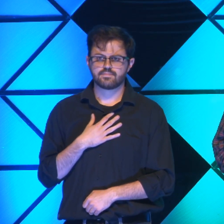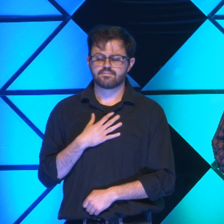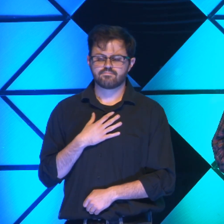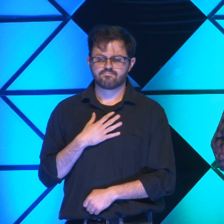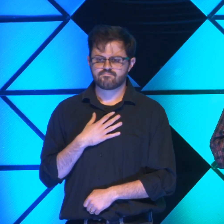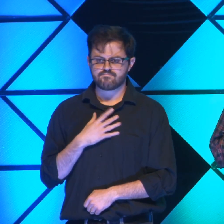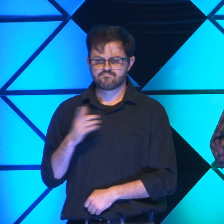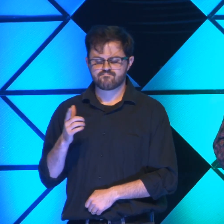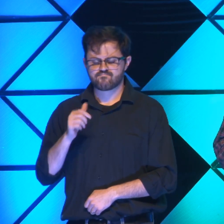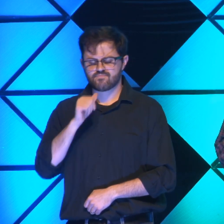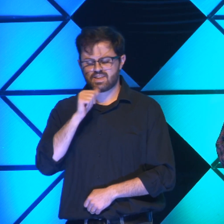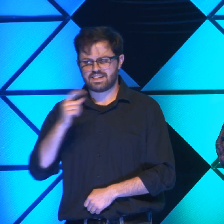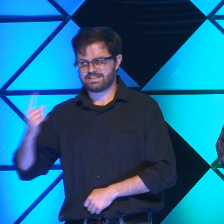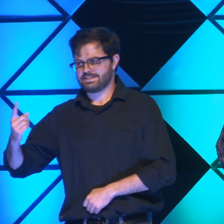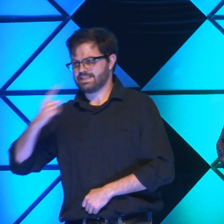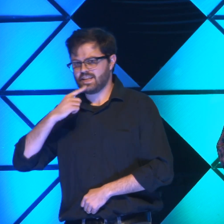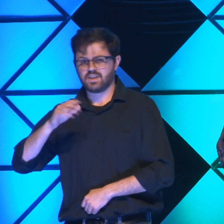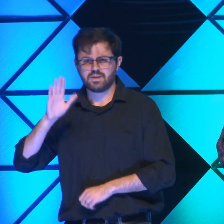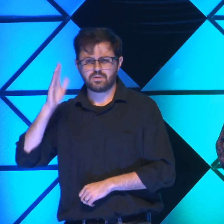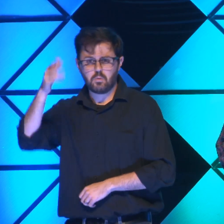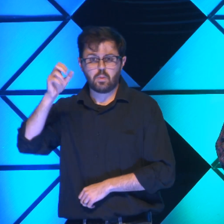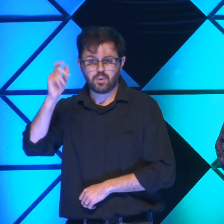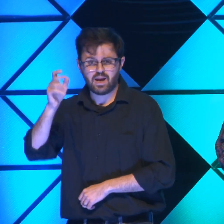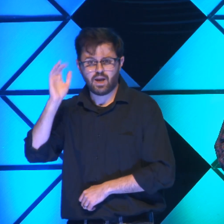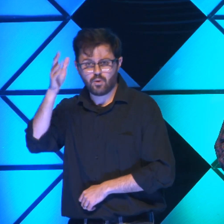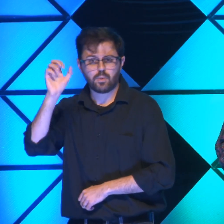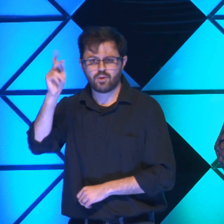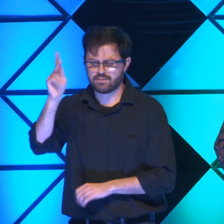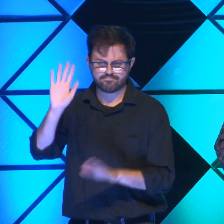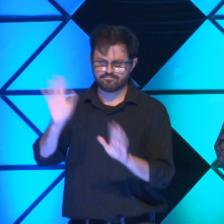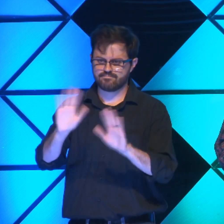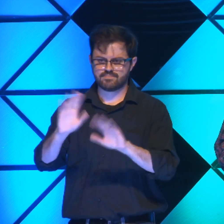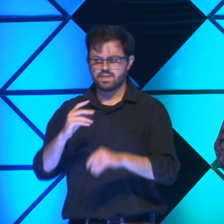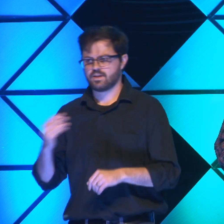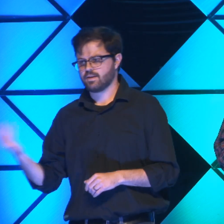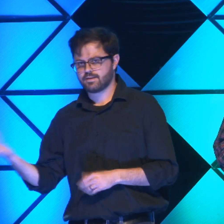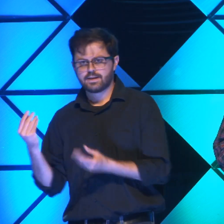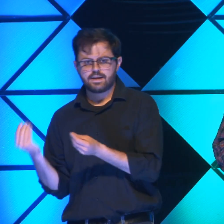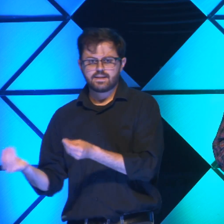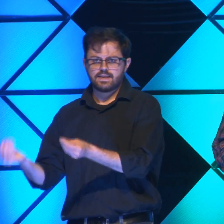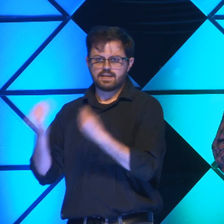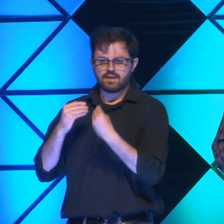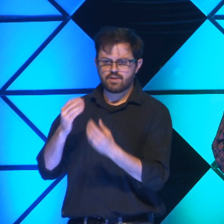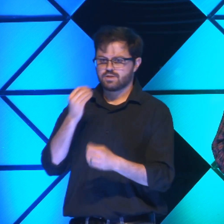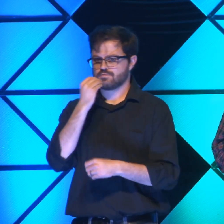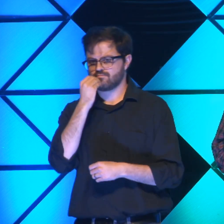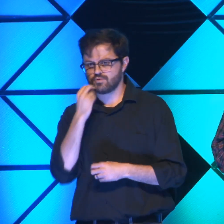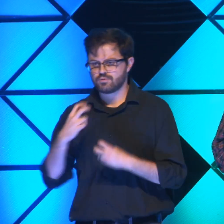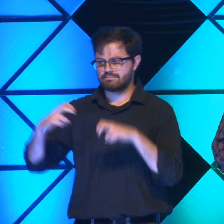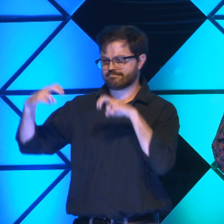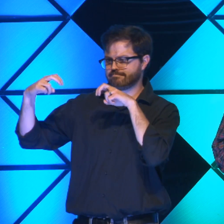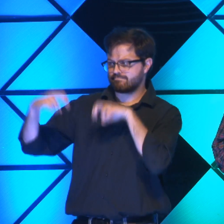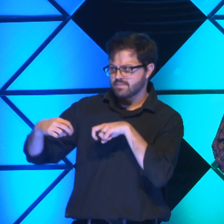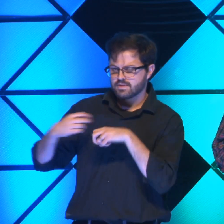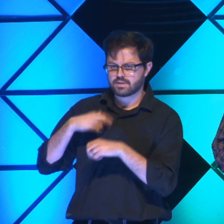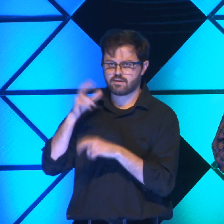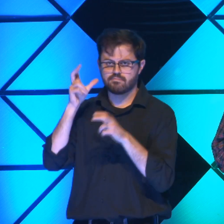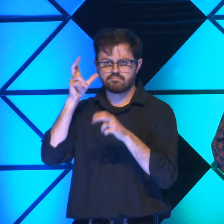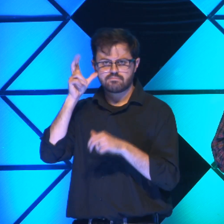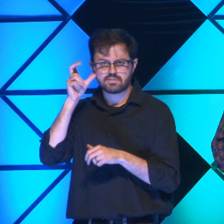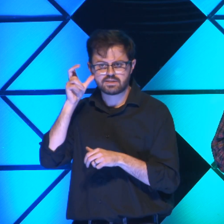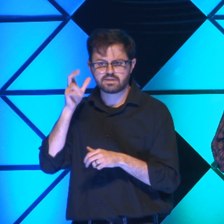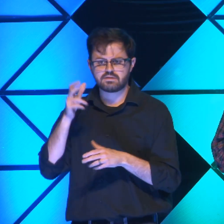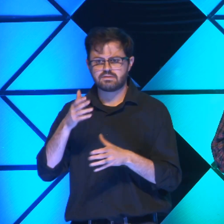everything will be okay. It was just people bringing food, sitting and listening to our stories, sitting in silence.